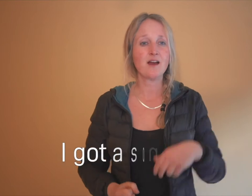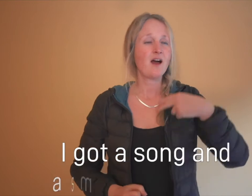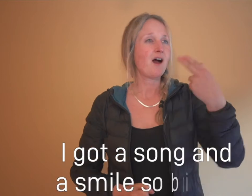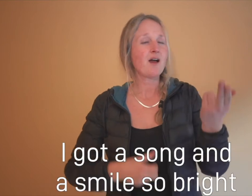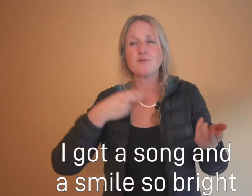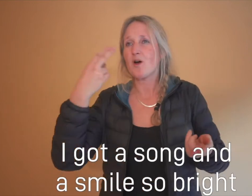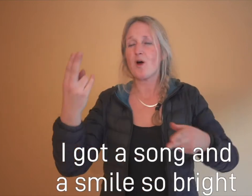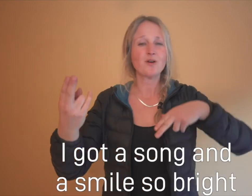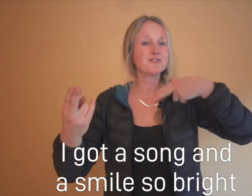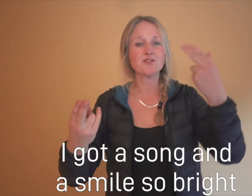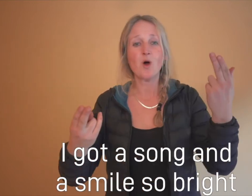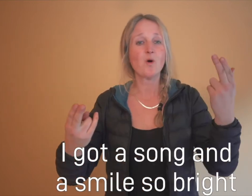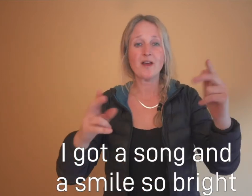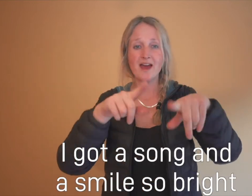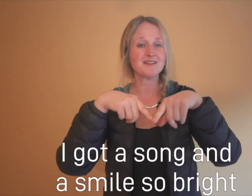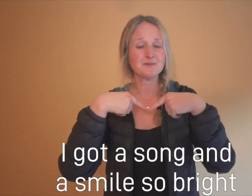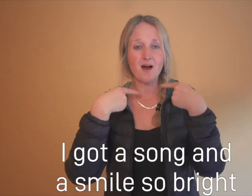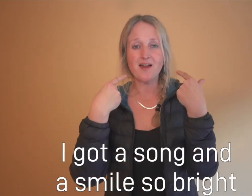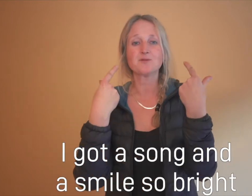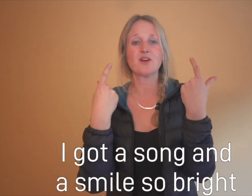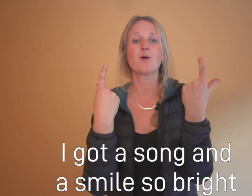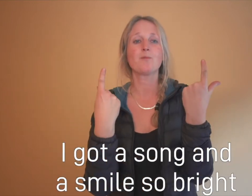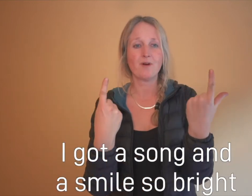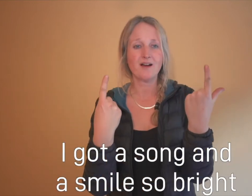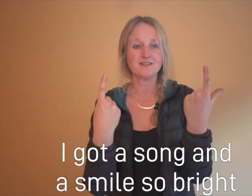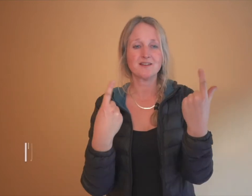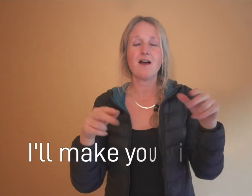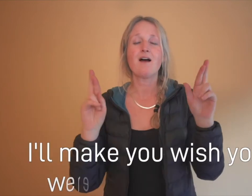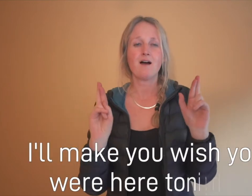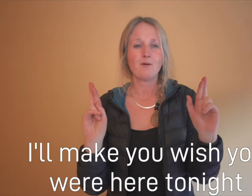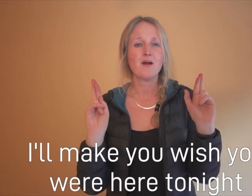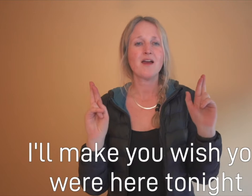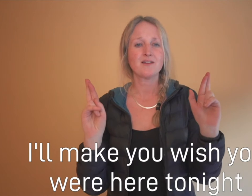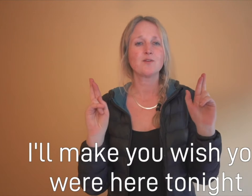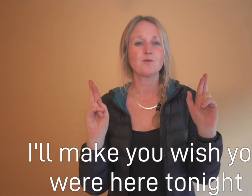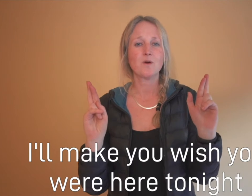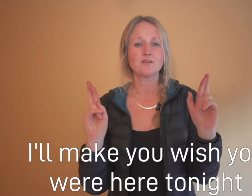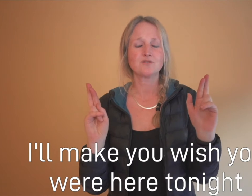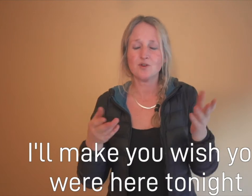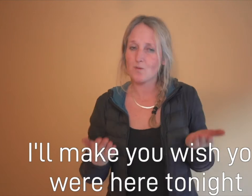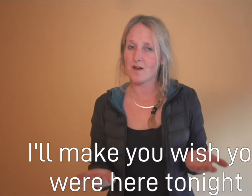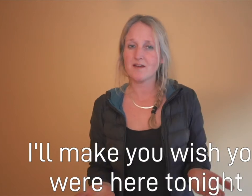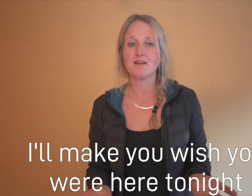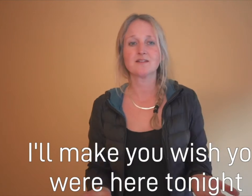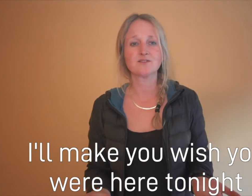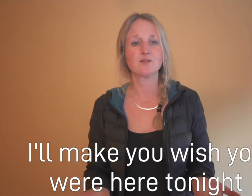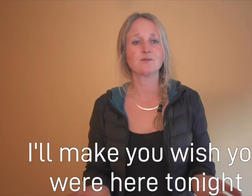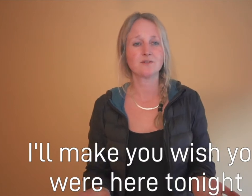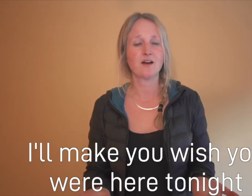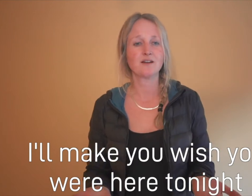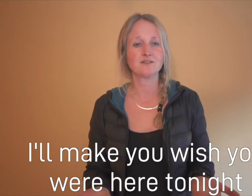sun. I've got a song and a smile so bright. I'll make you wish you were